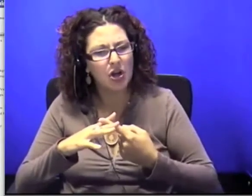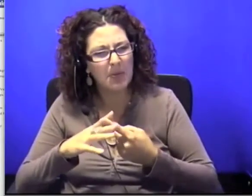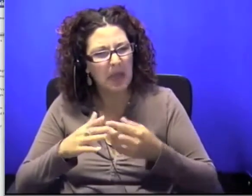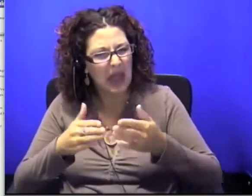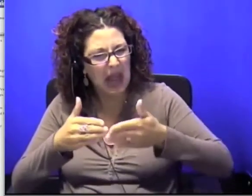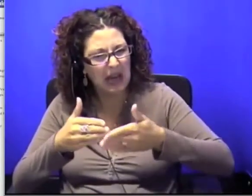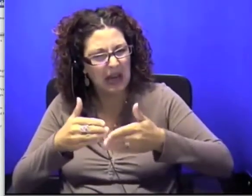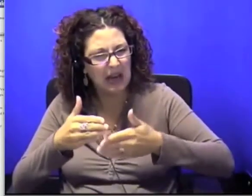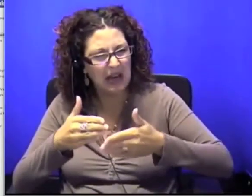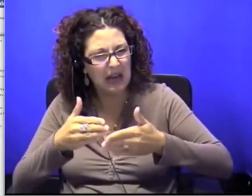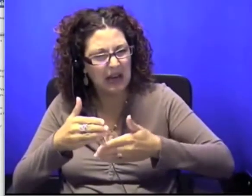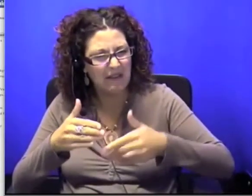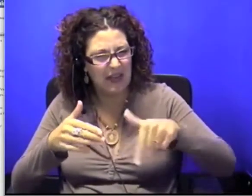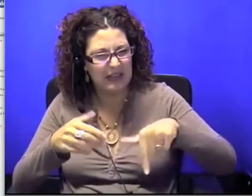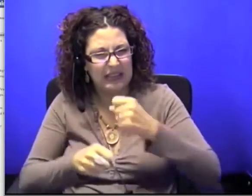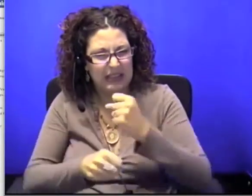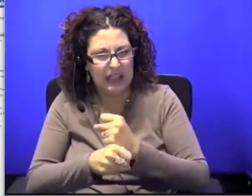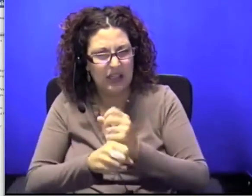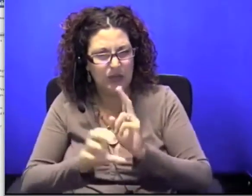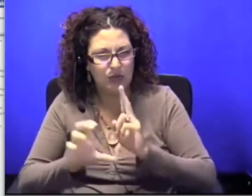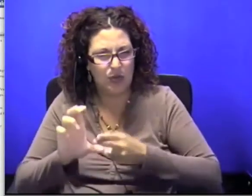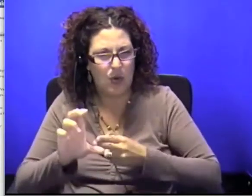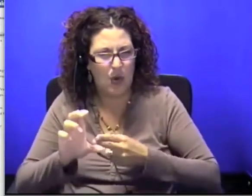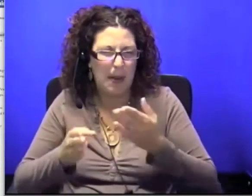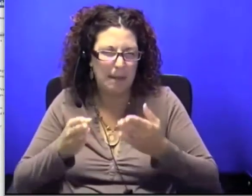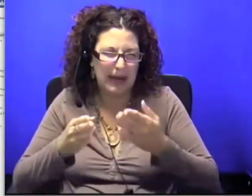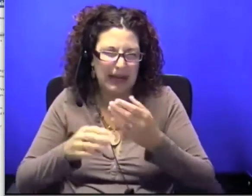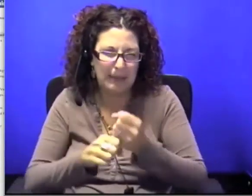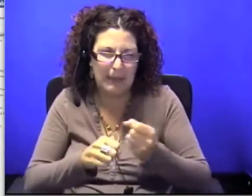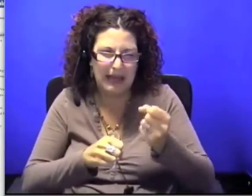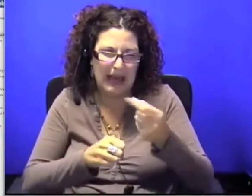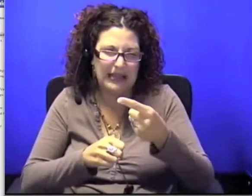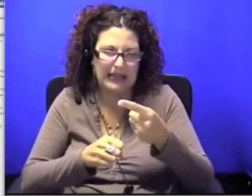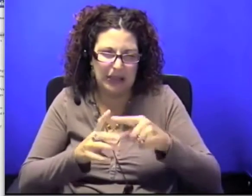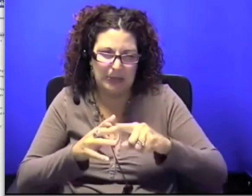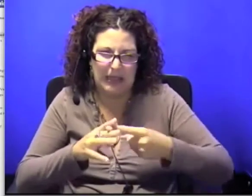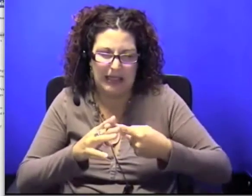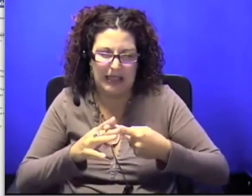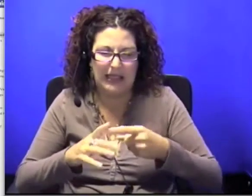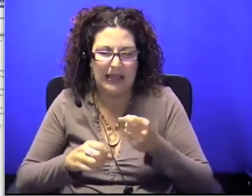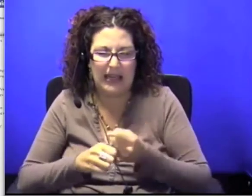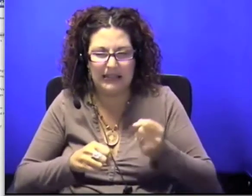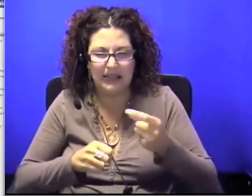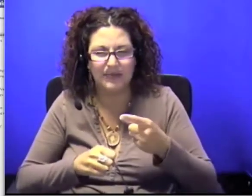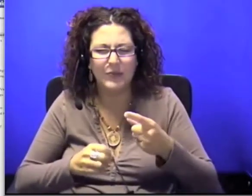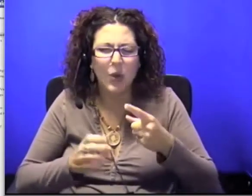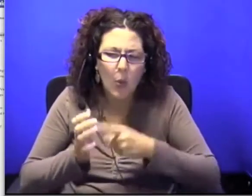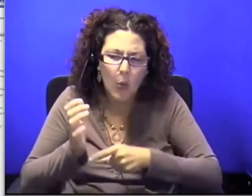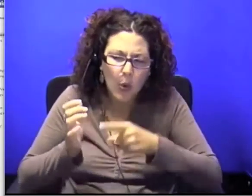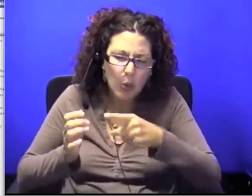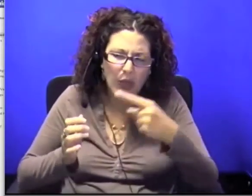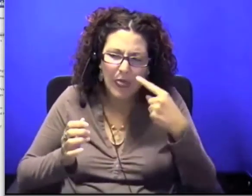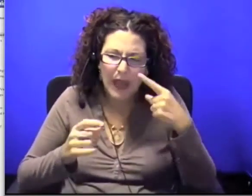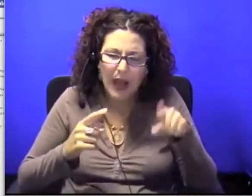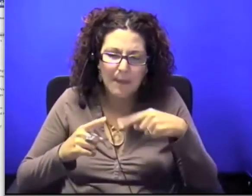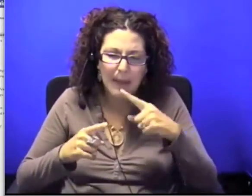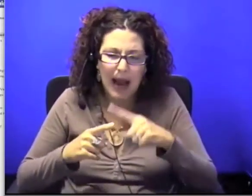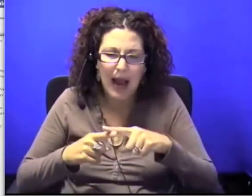looking to be the end of end of this year, perhaps the beginning of next year. Tell me what you think about